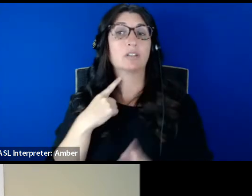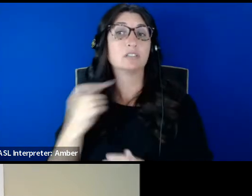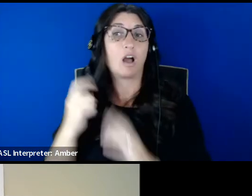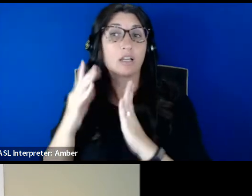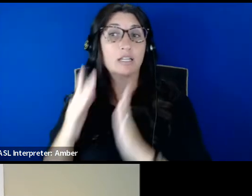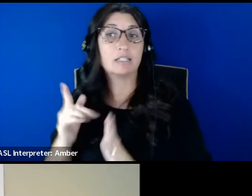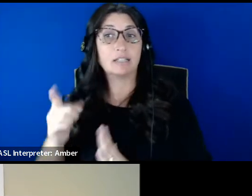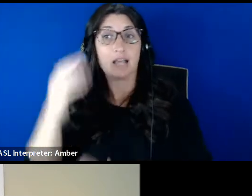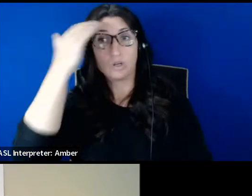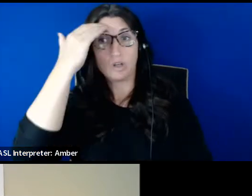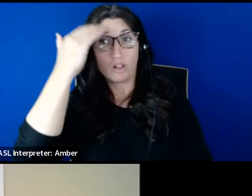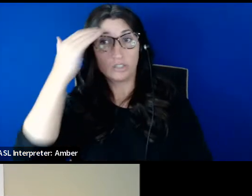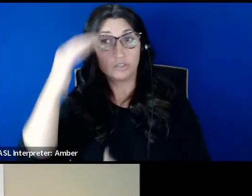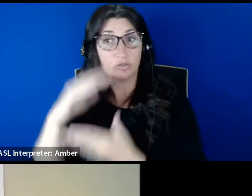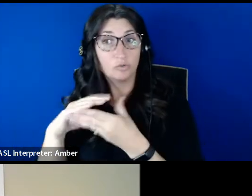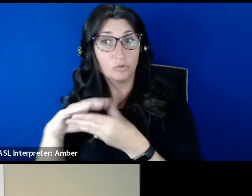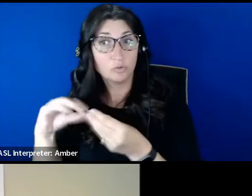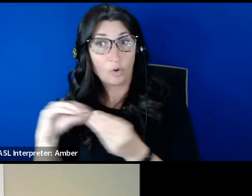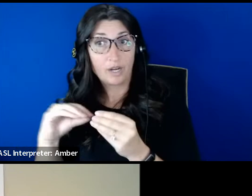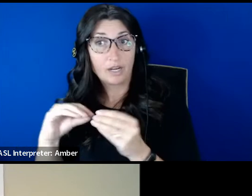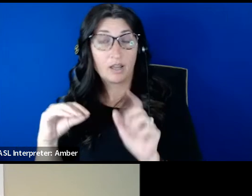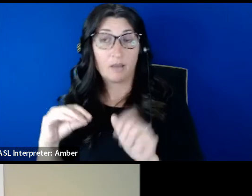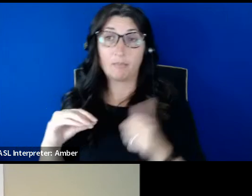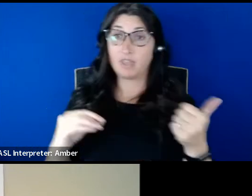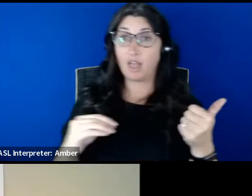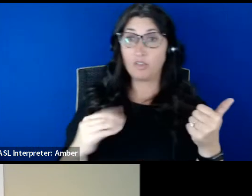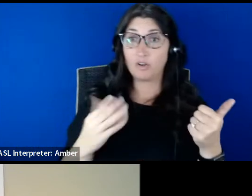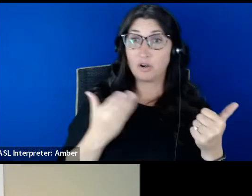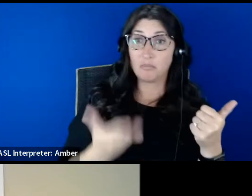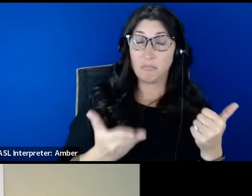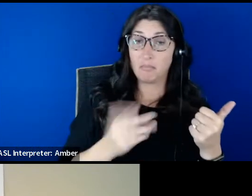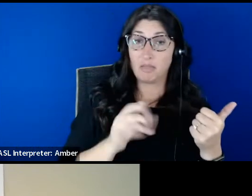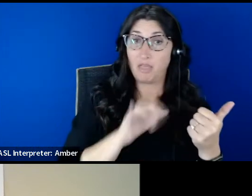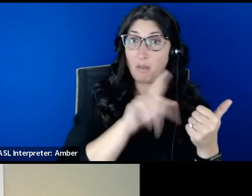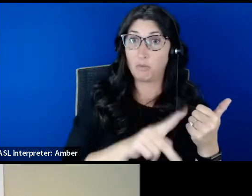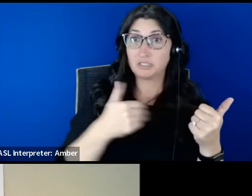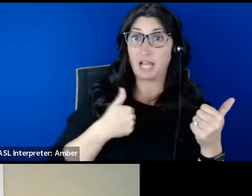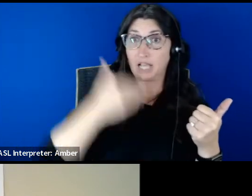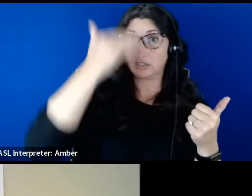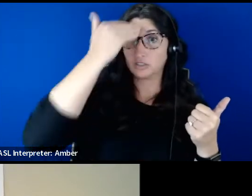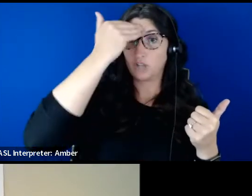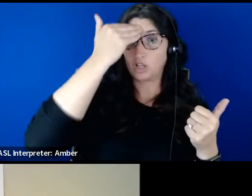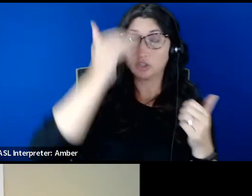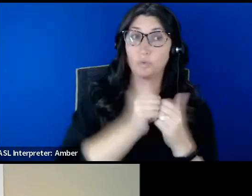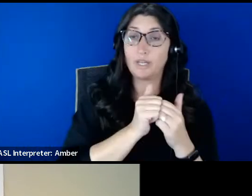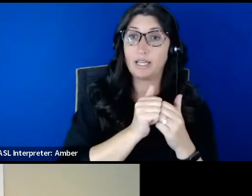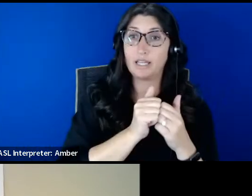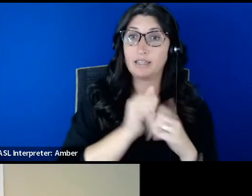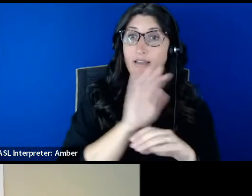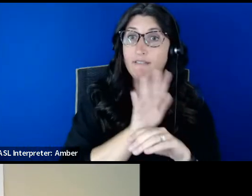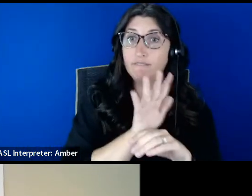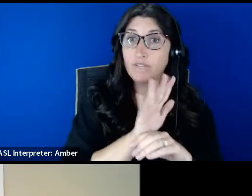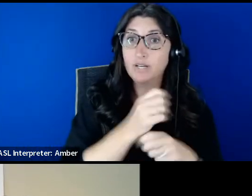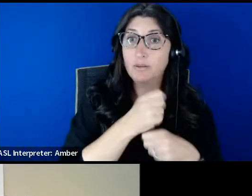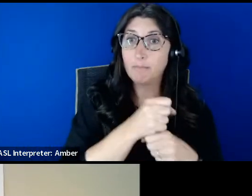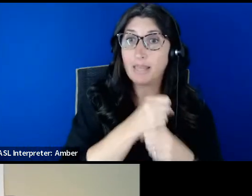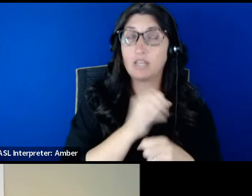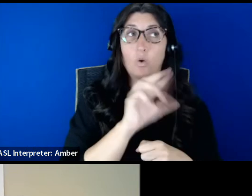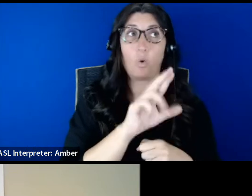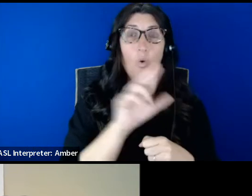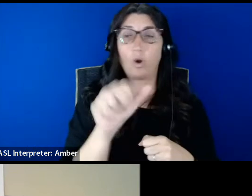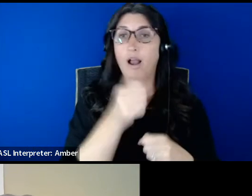have knowledge of the story, but the other individual may have knowledge of filmmaking or knowledge of other skills. And just